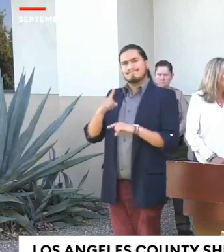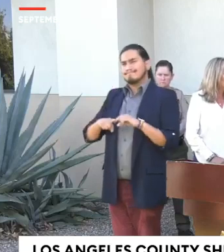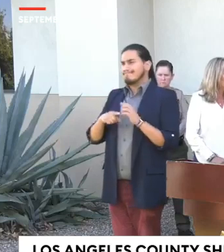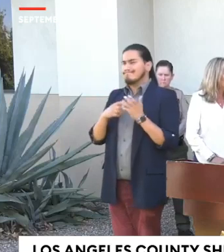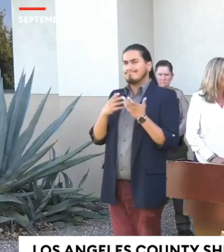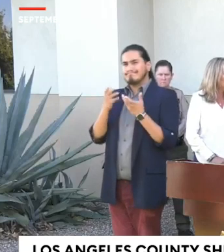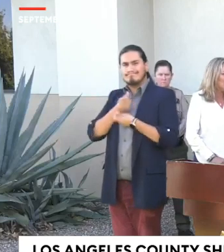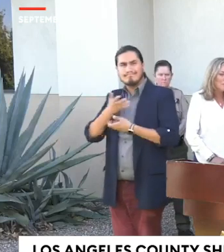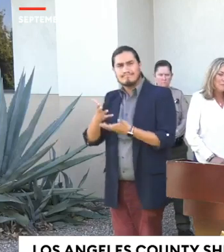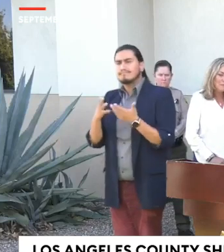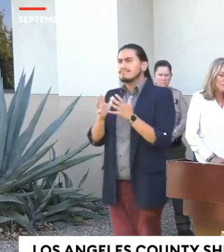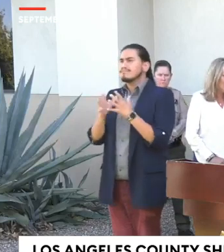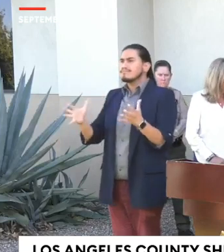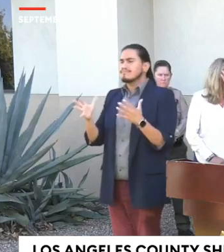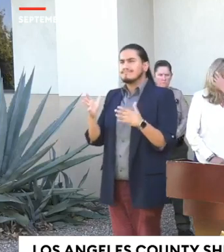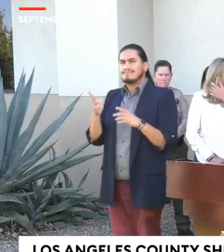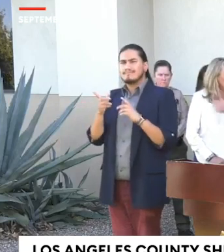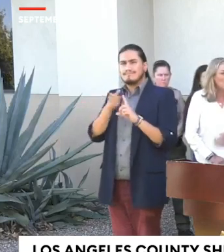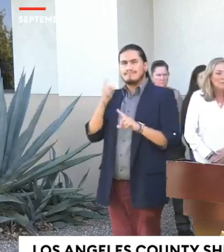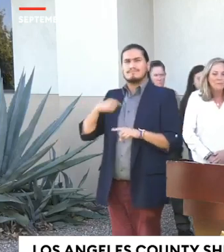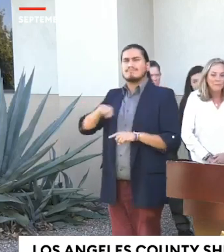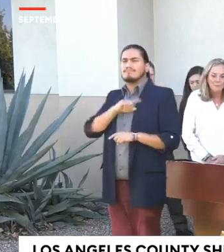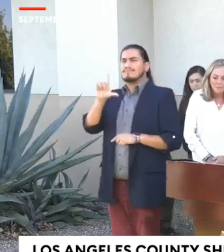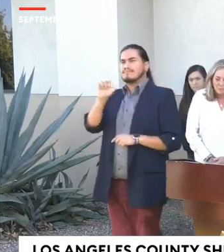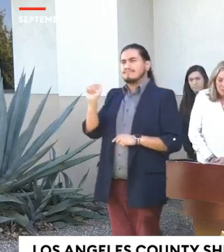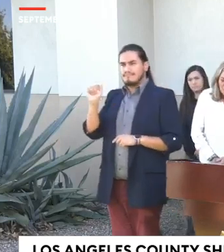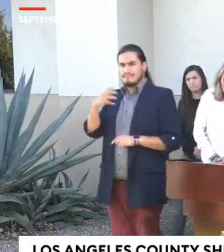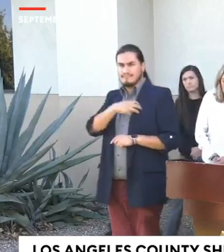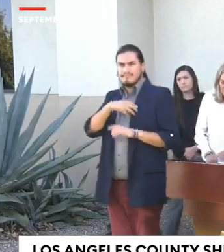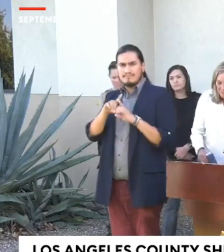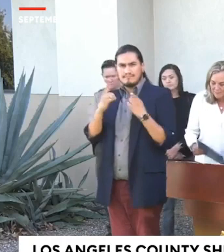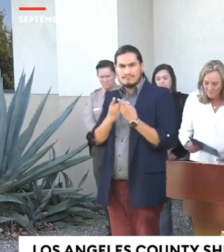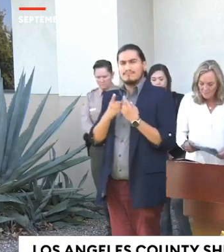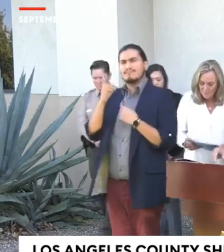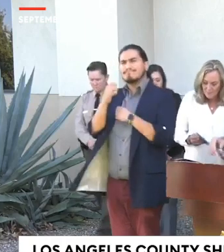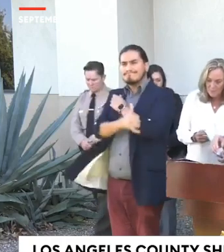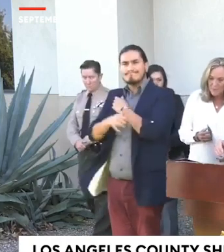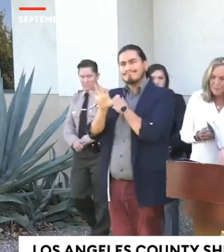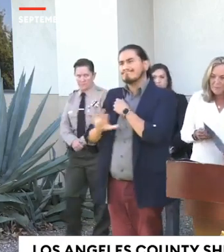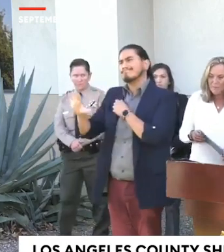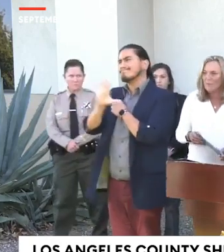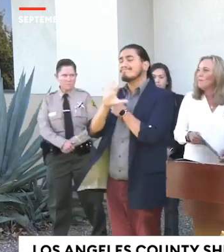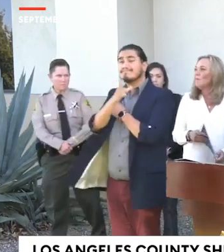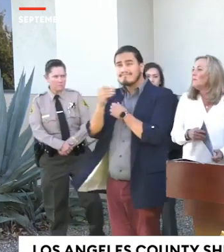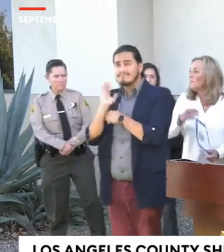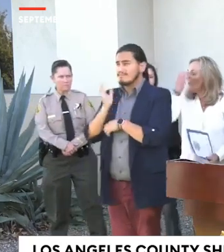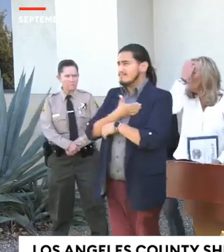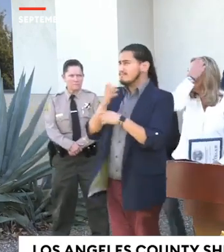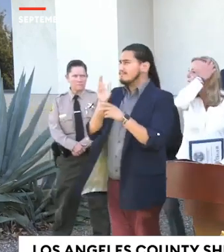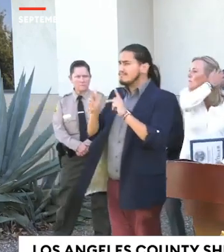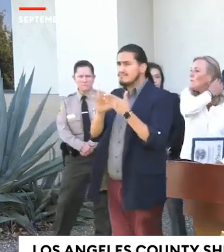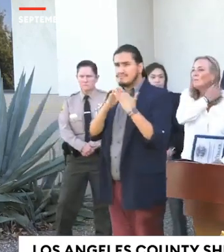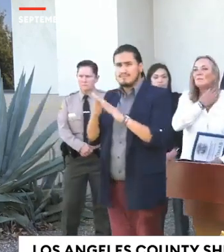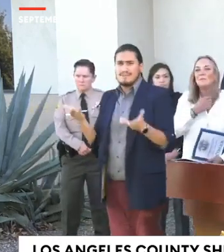much on behalf of the men and women of the Los Angeles County Sheriff's Department and our residents